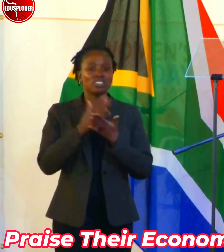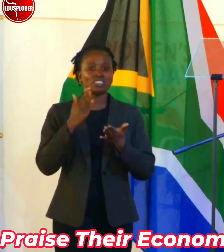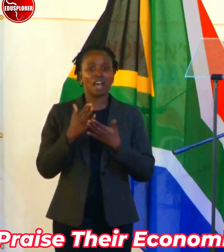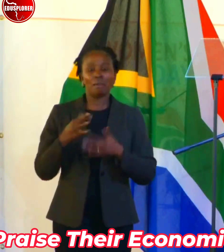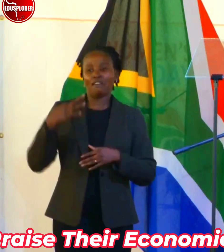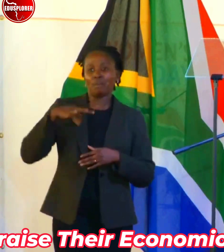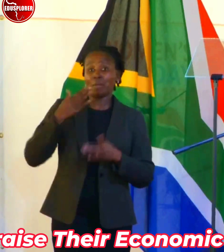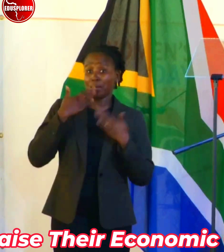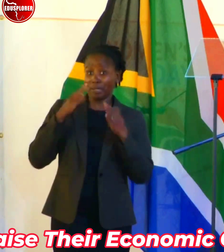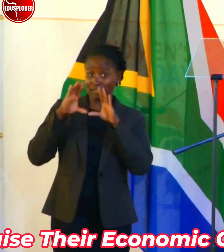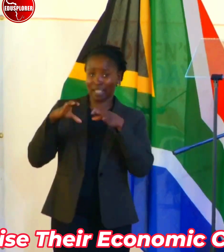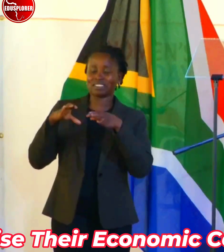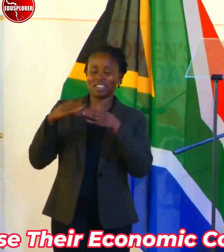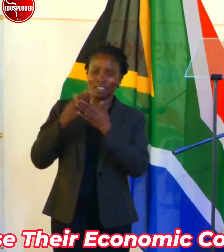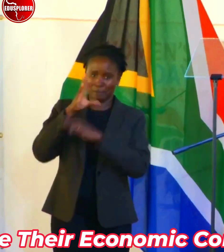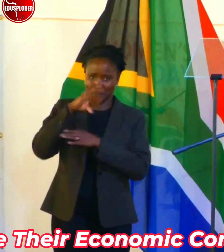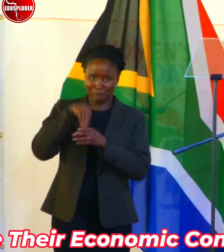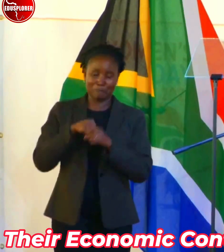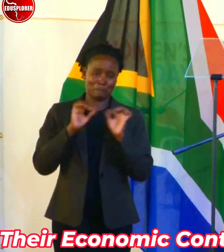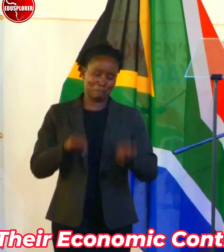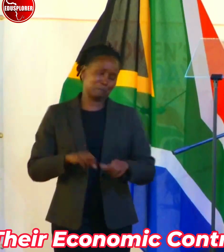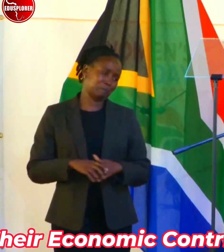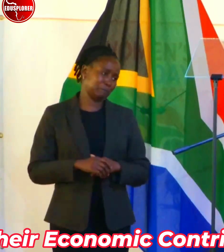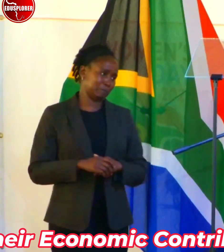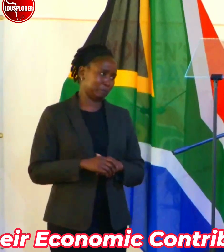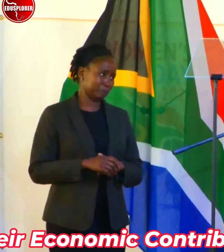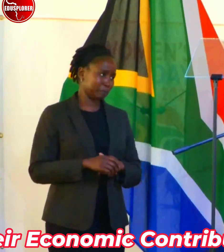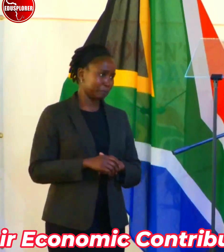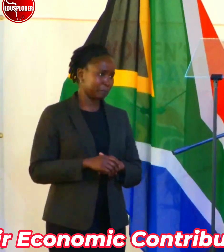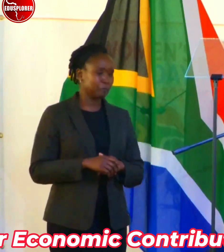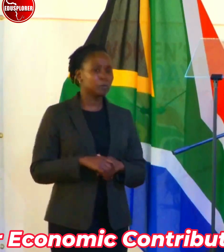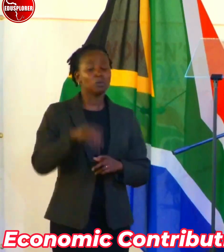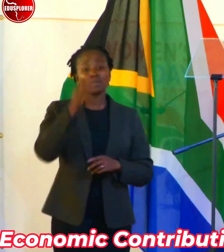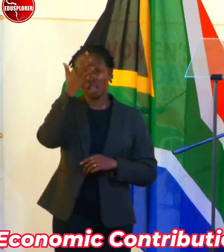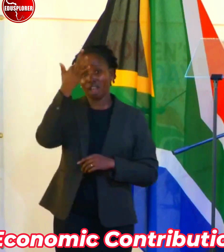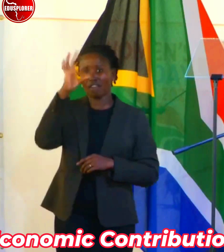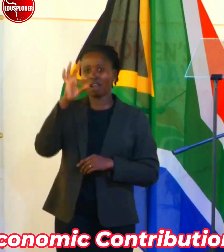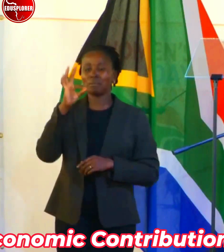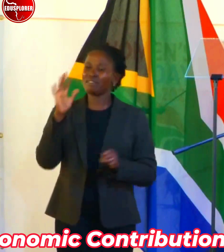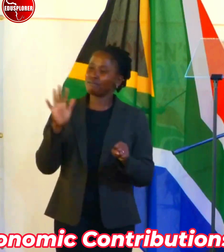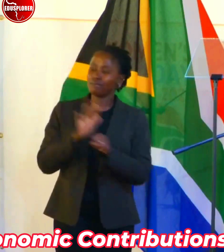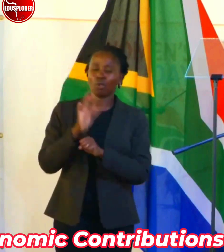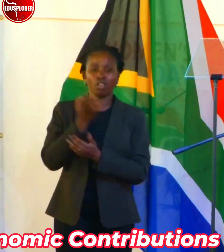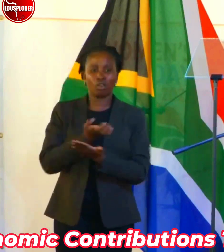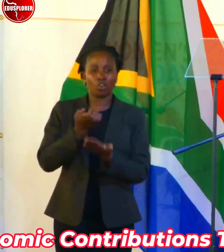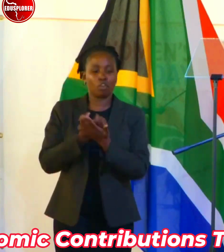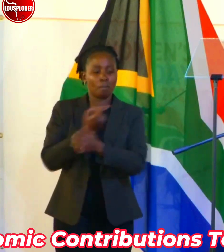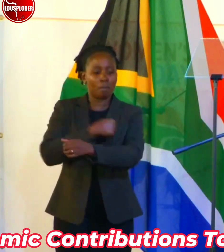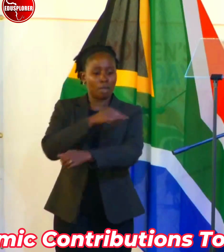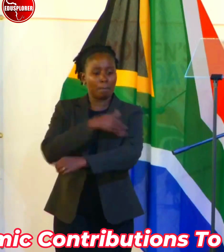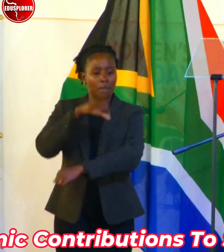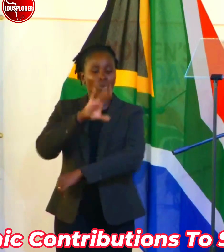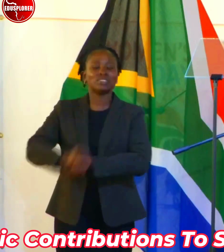sector. Among other things, government is supporting women's economic empowerment through